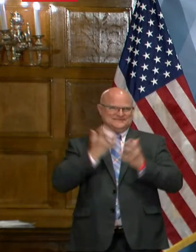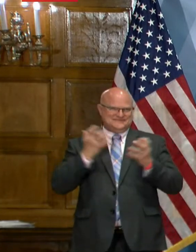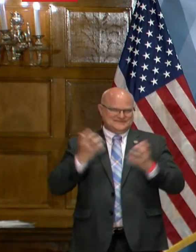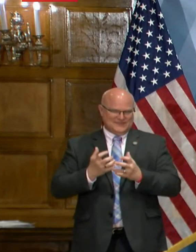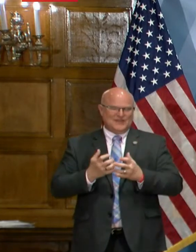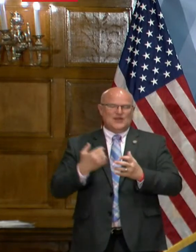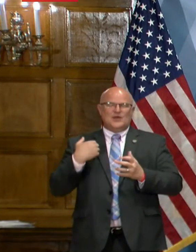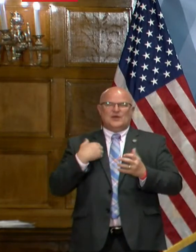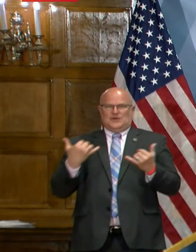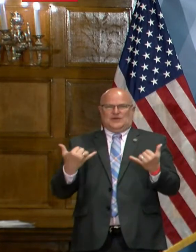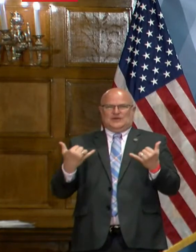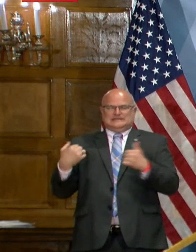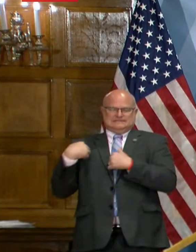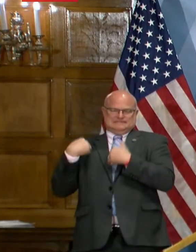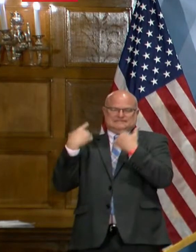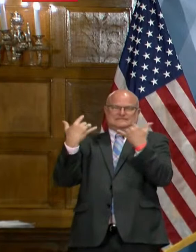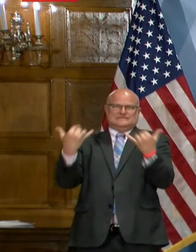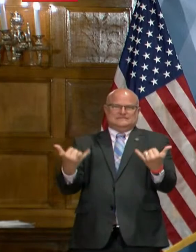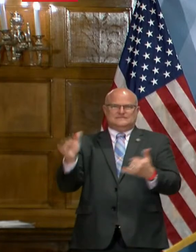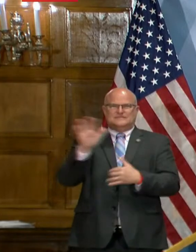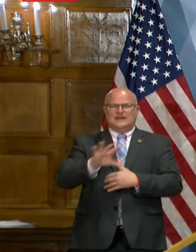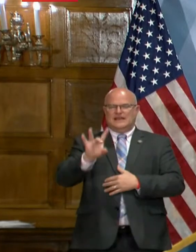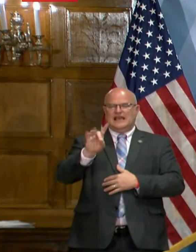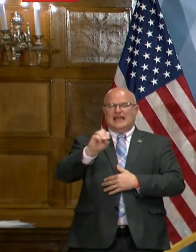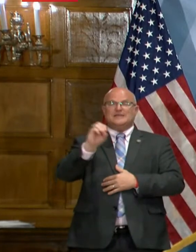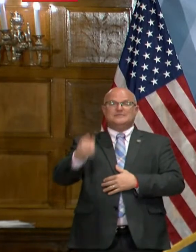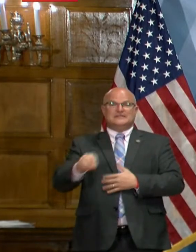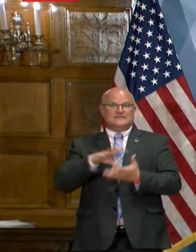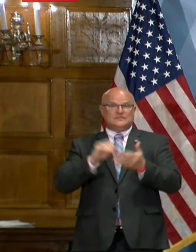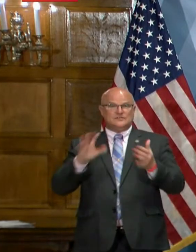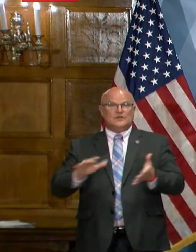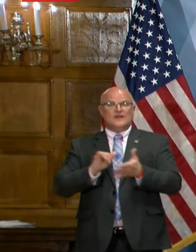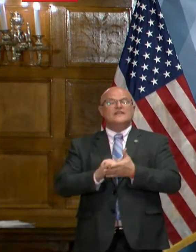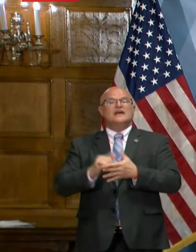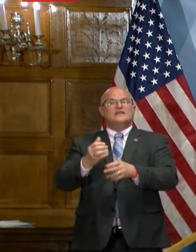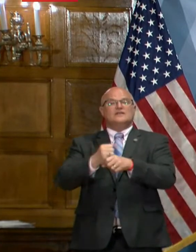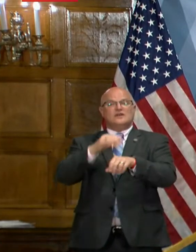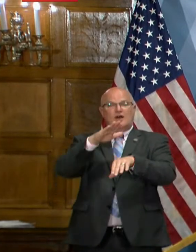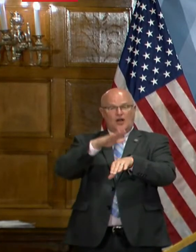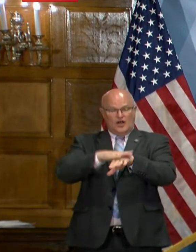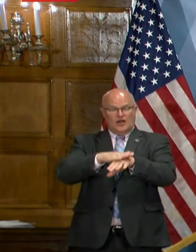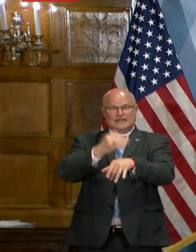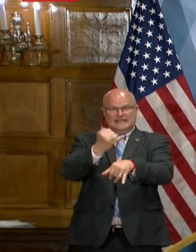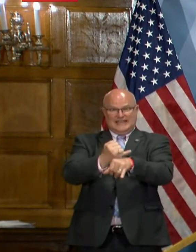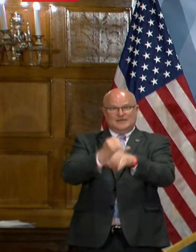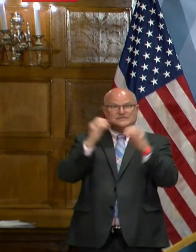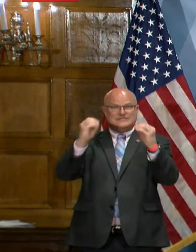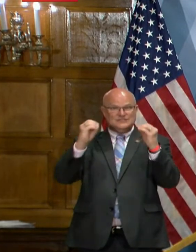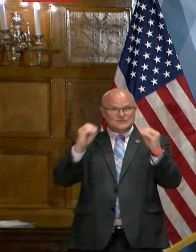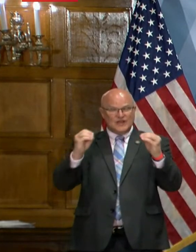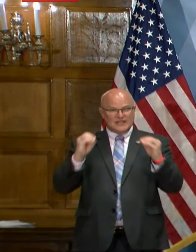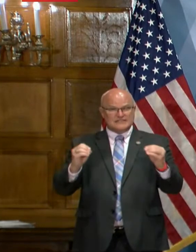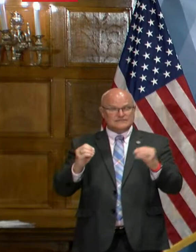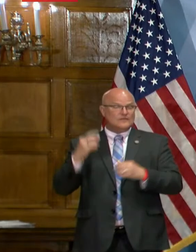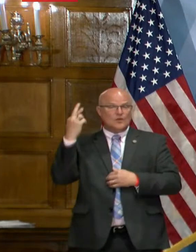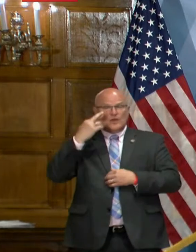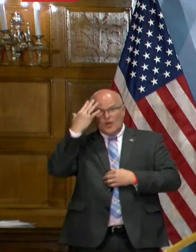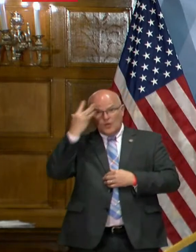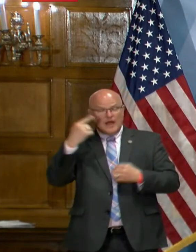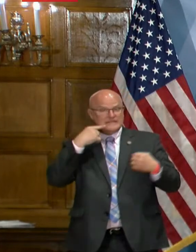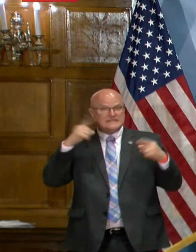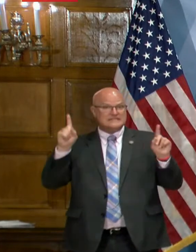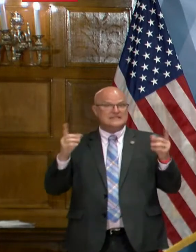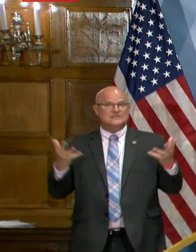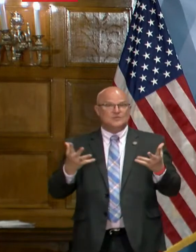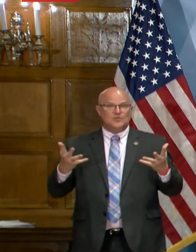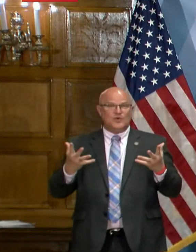have currently approximately 80% of our students that are receiving on-site instruction. And one of the reasons for our success